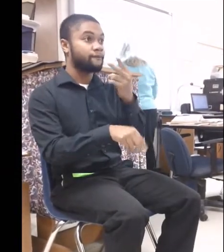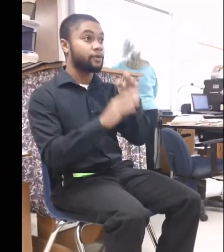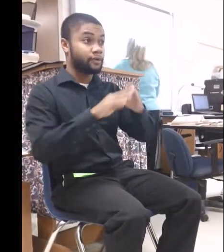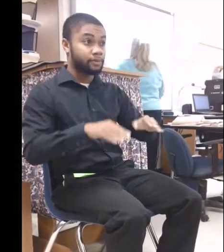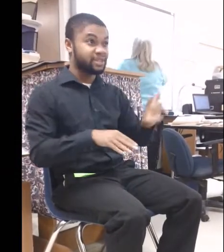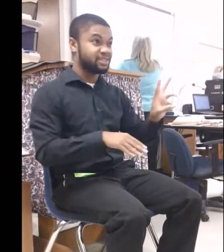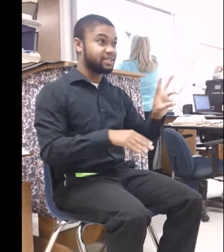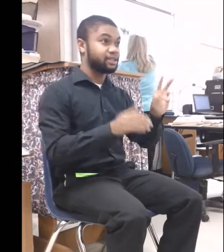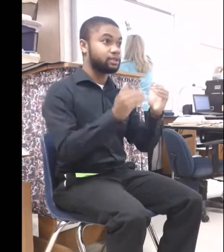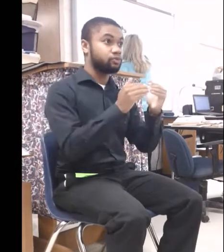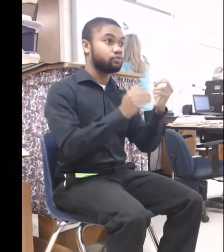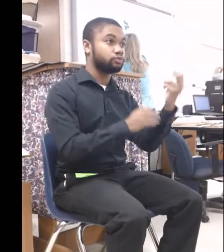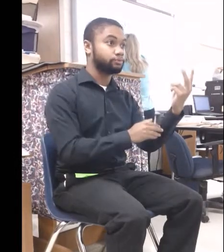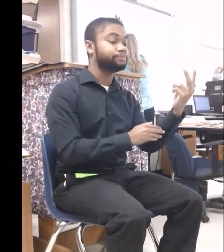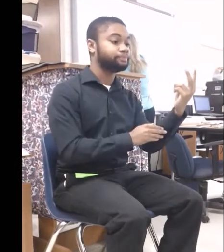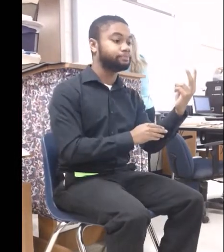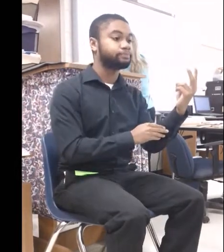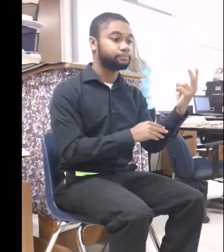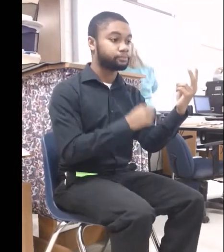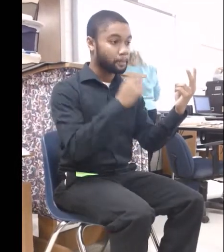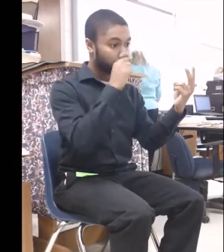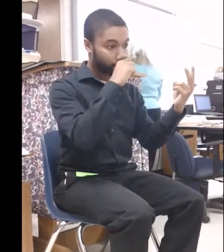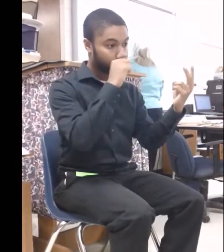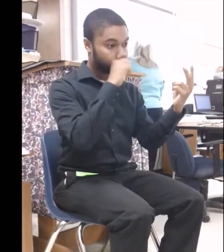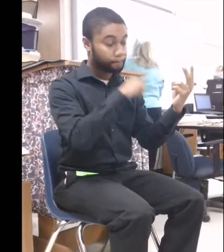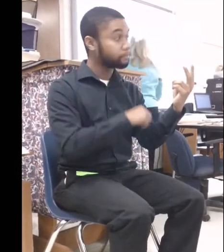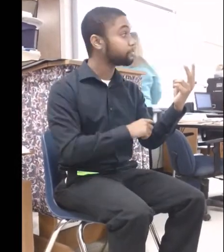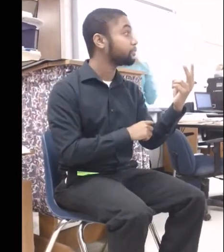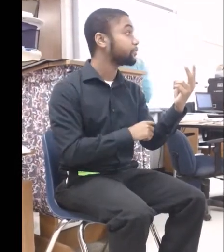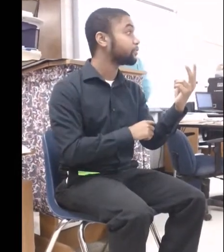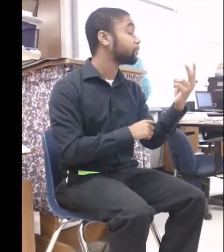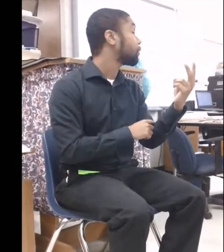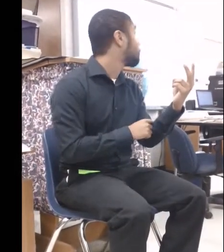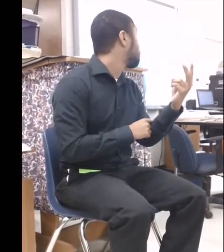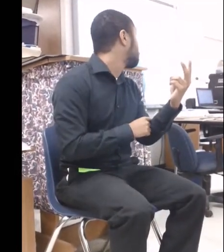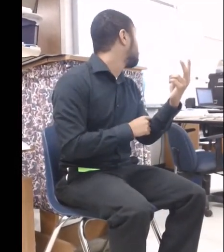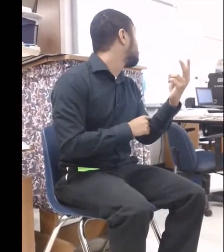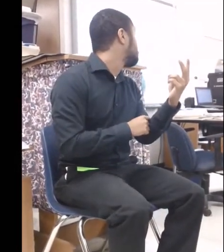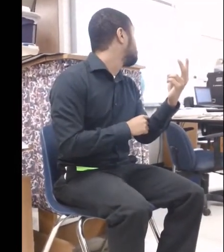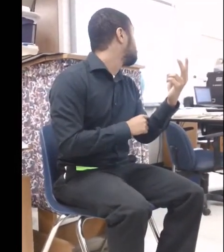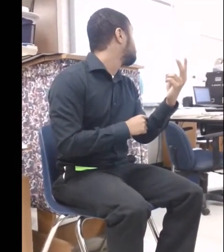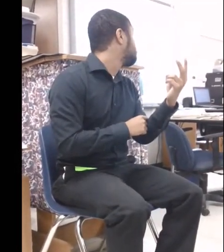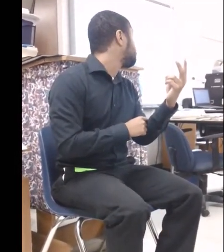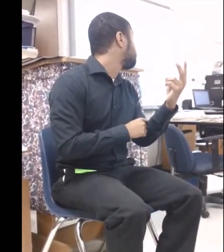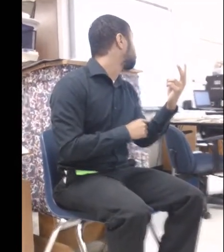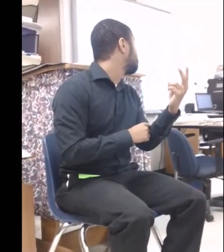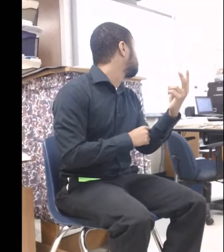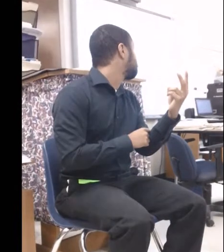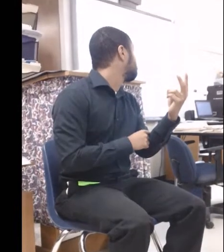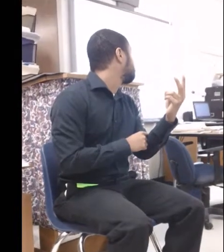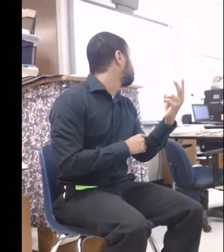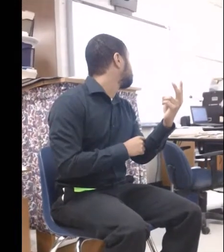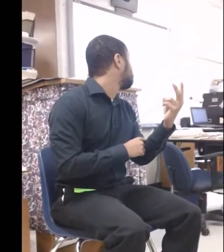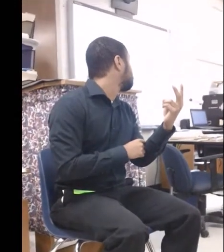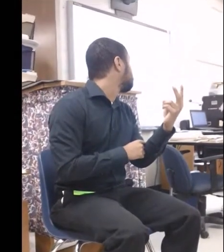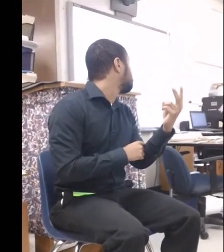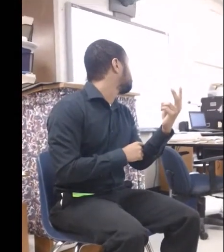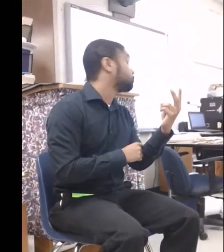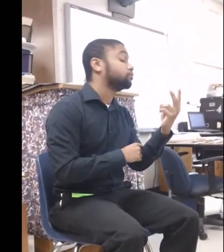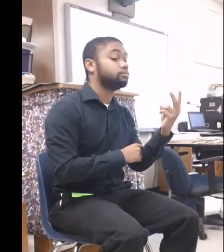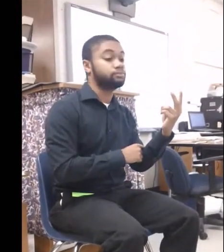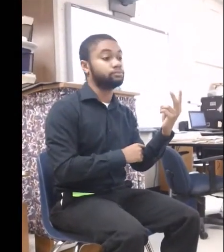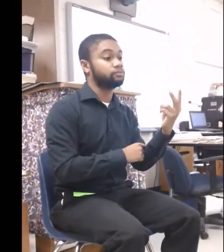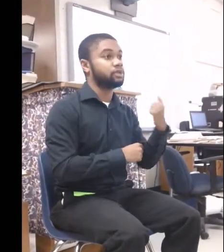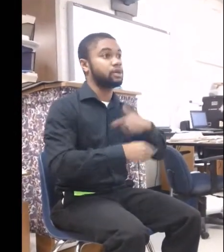times. Okay? You put a 6 in there. Above 18. I put the 6